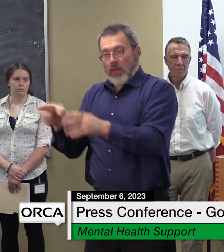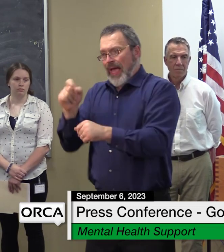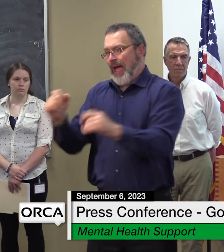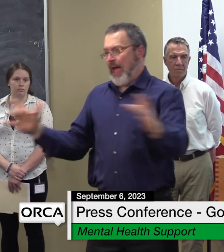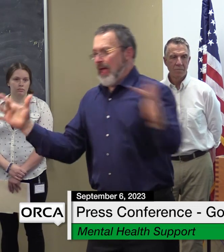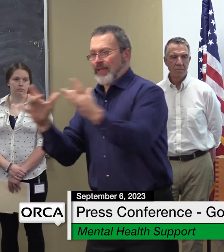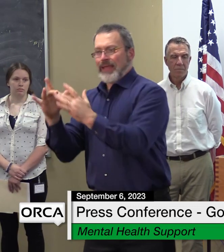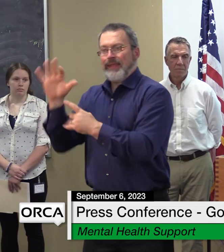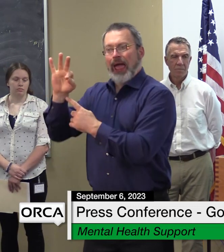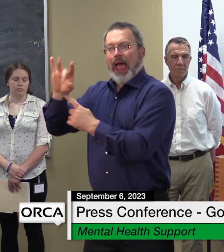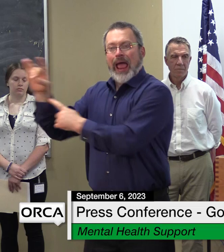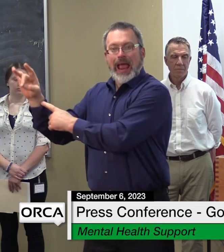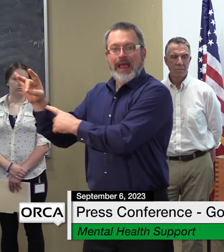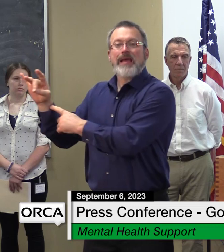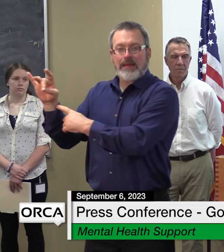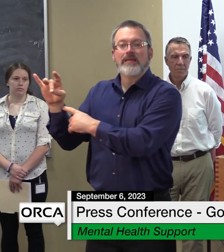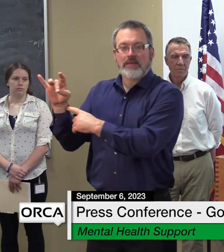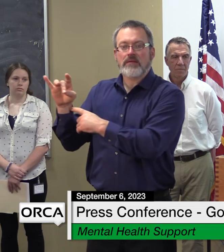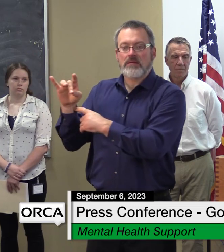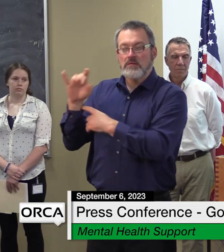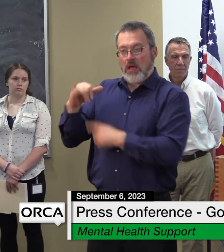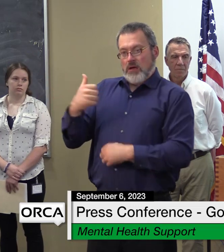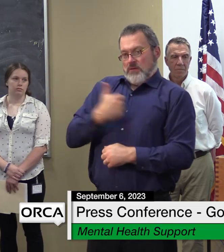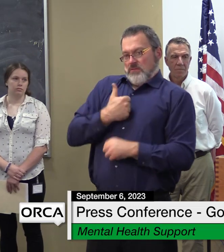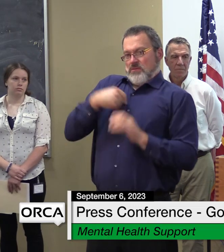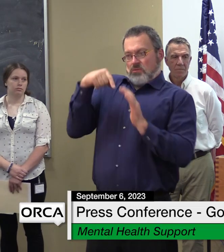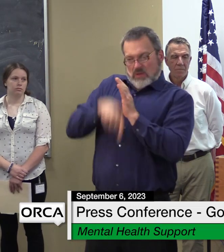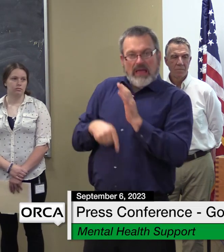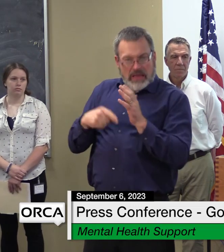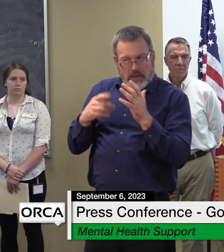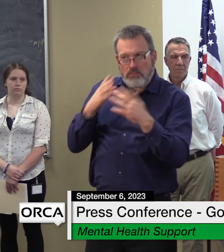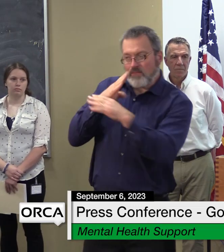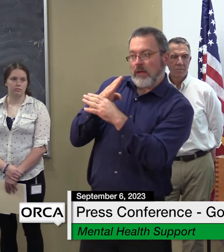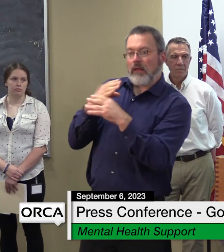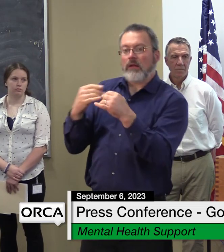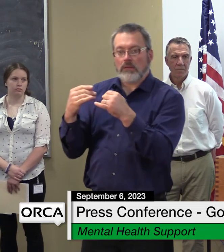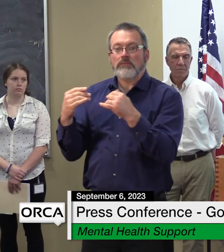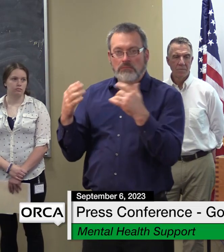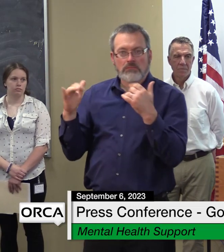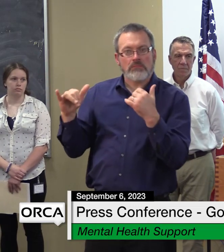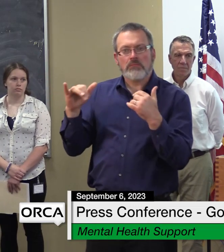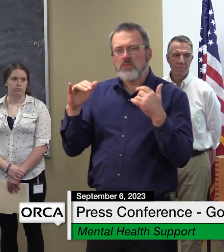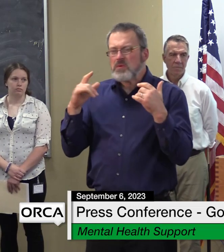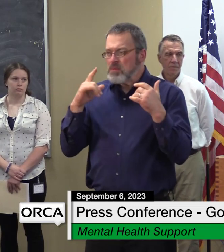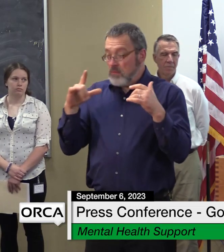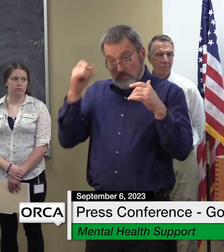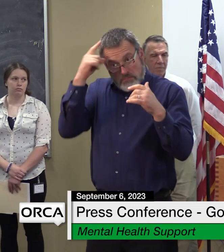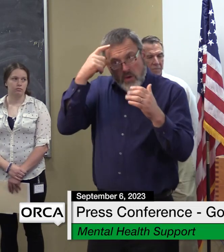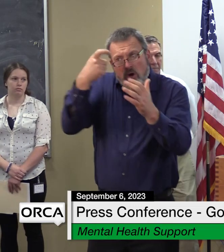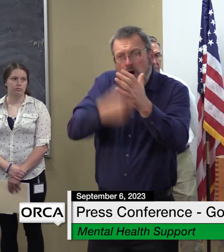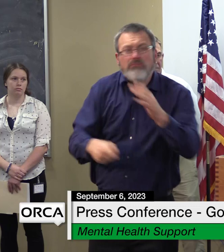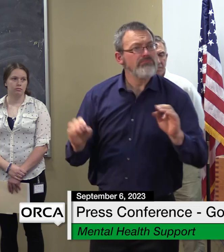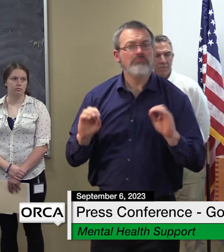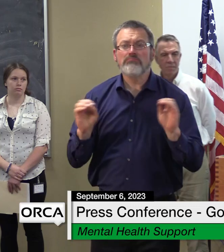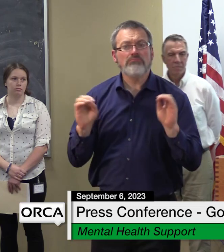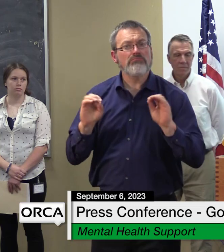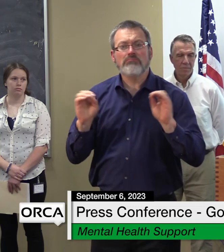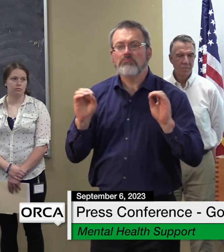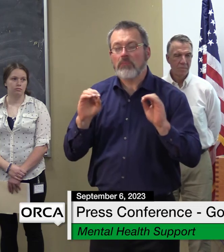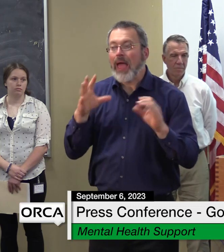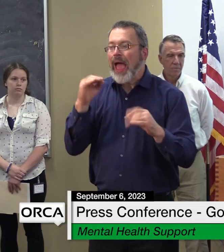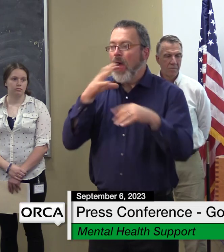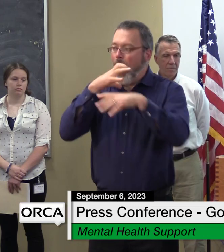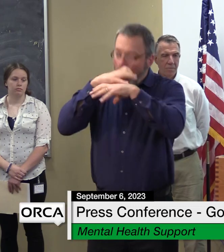the Suicide and Crisis Lifeline. These resources are free, they're confidential, and they're available